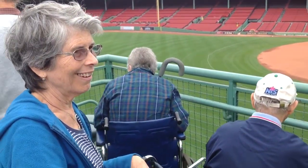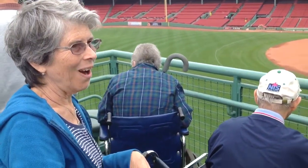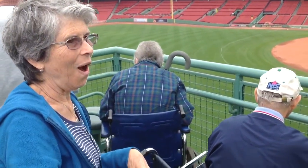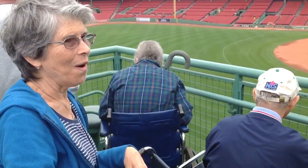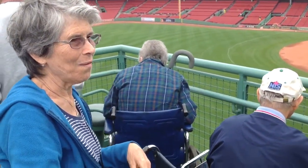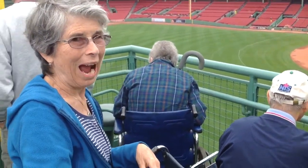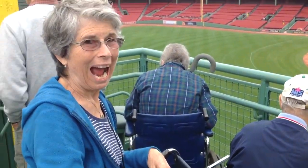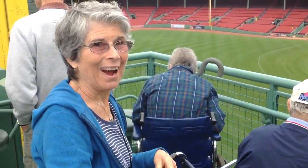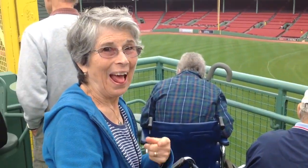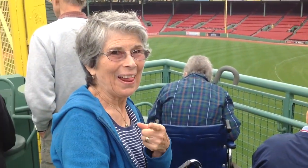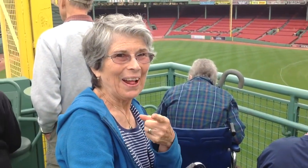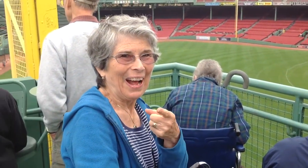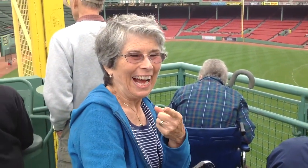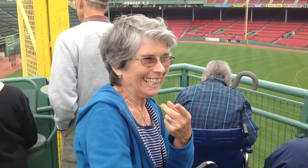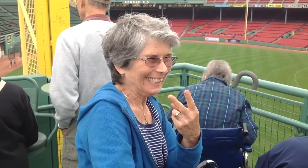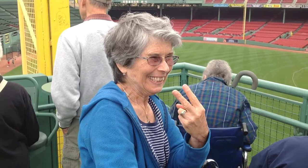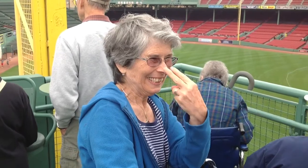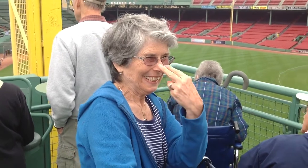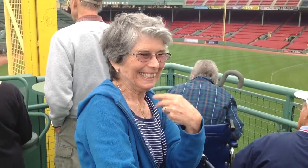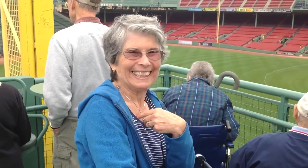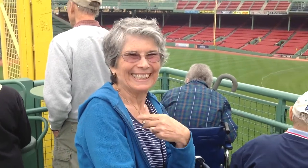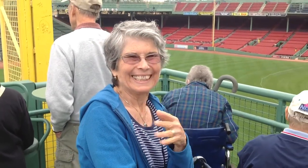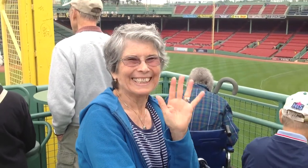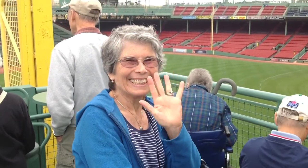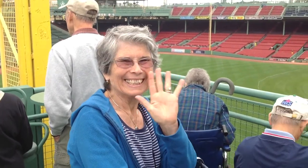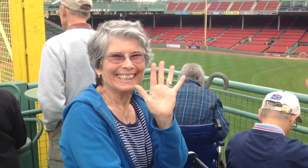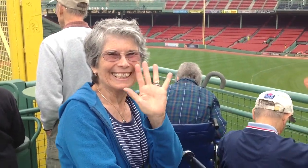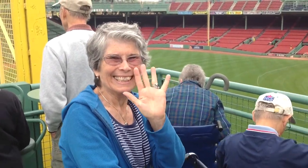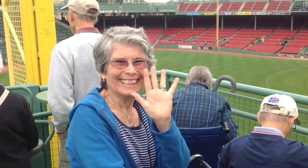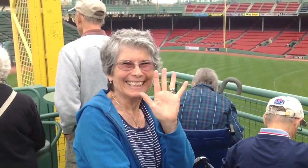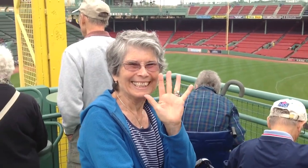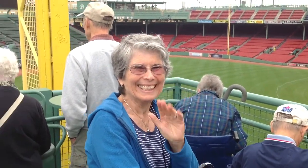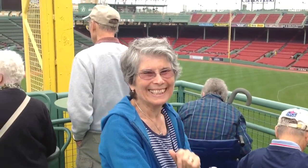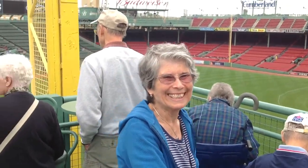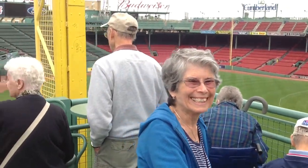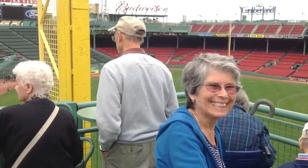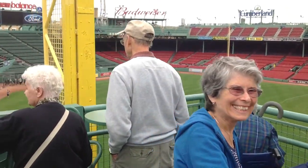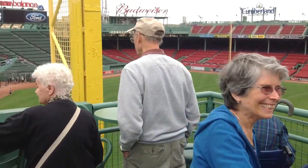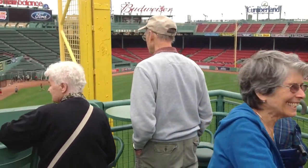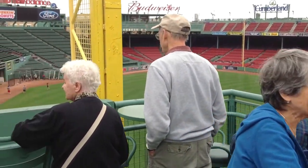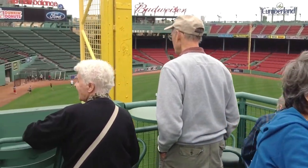was called All My Lady Friends.